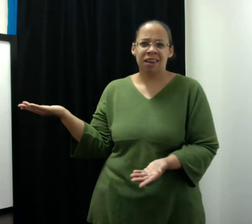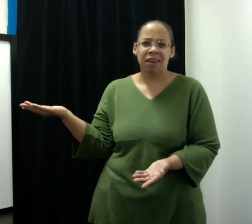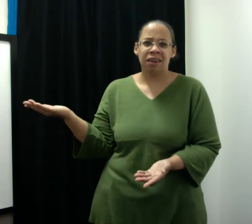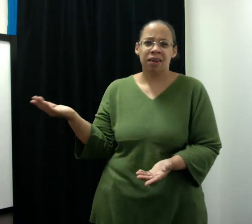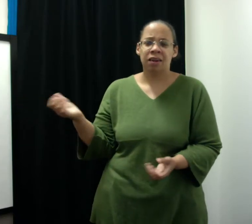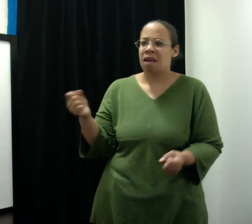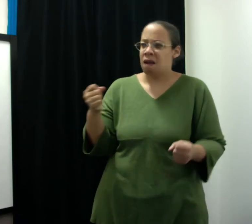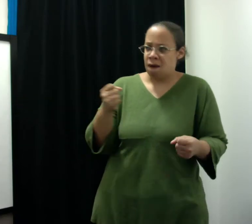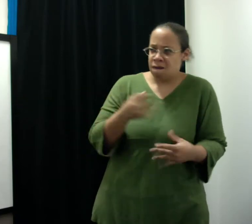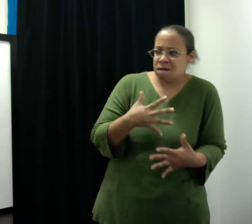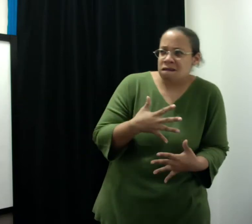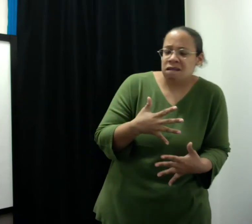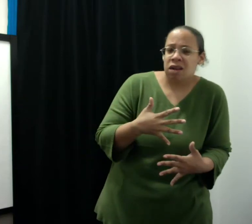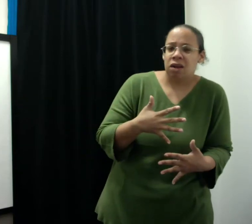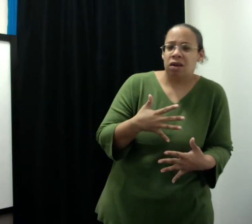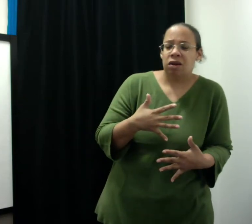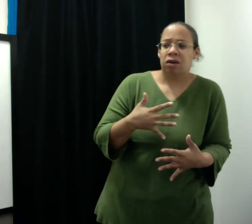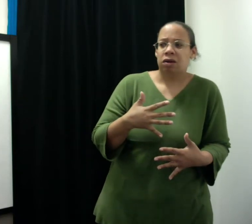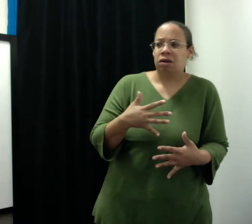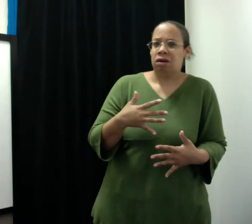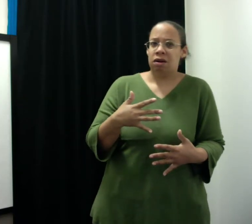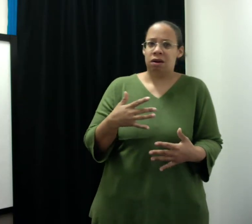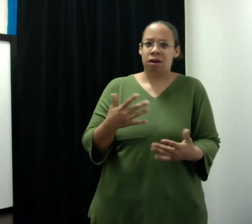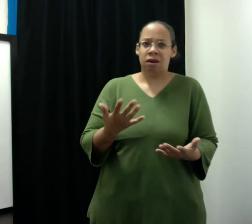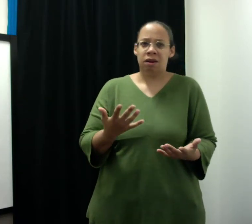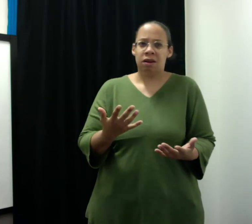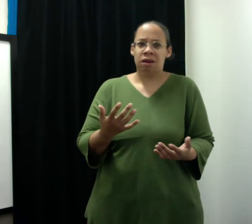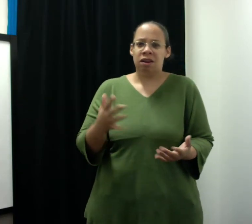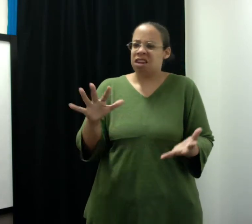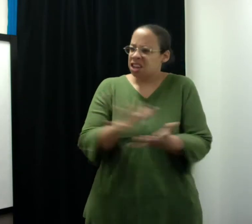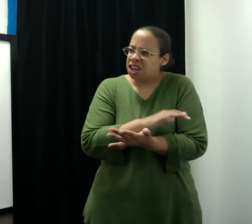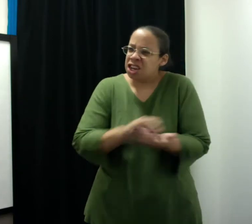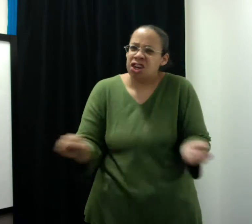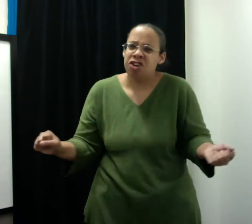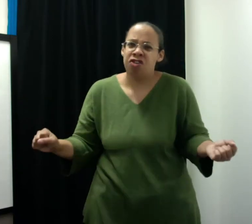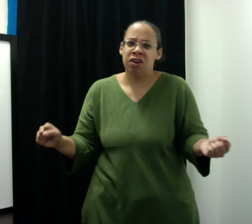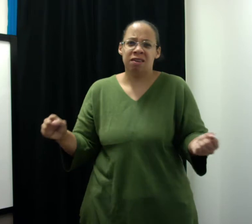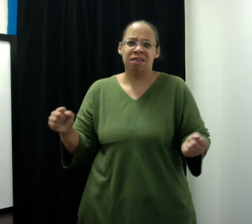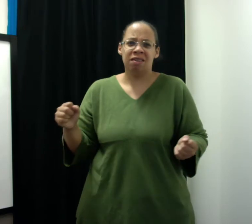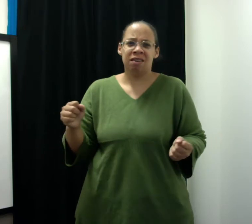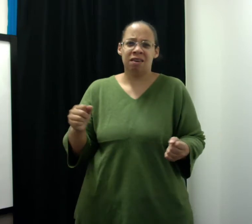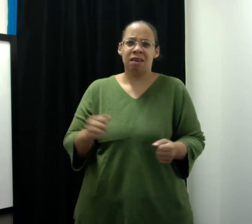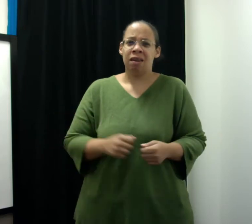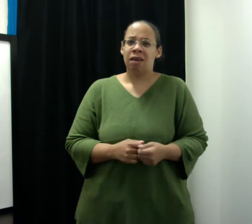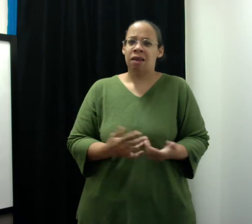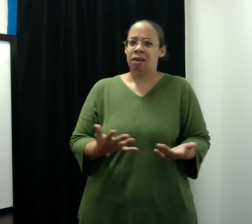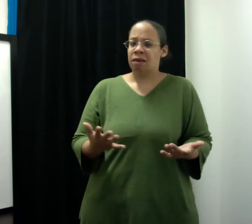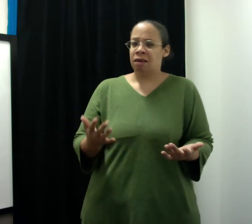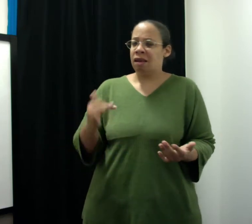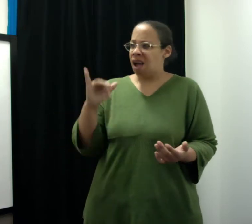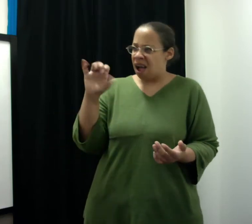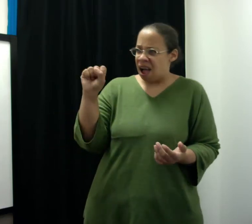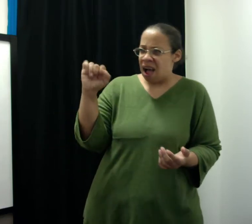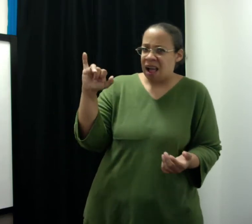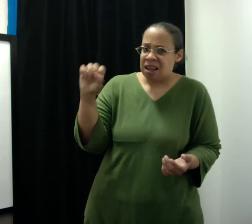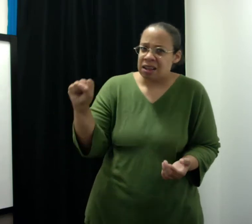Fear, terrorism, and destruction. One word, ISIS. My